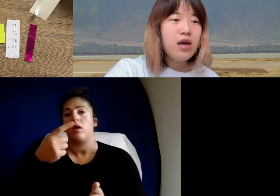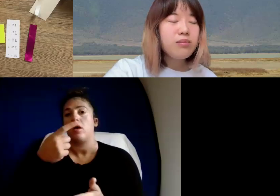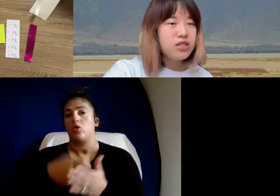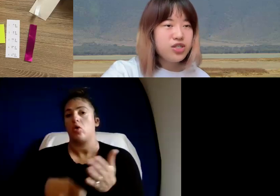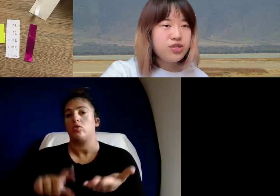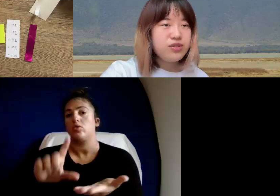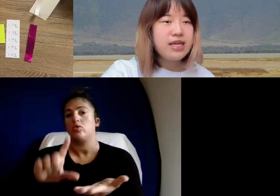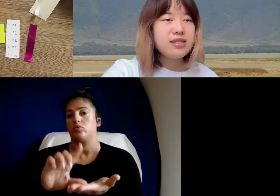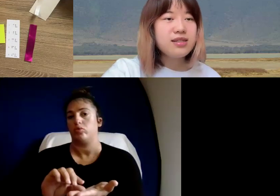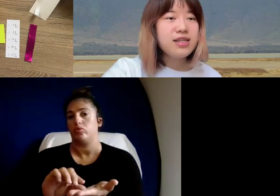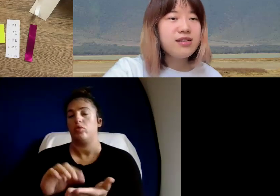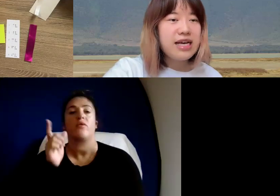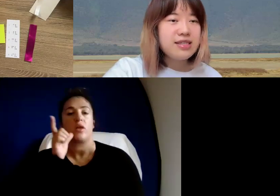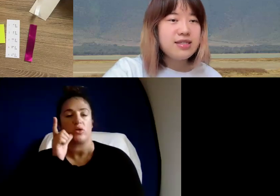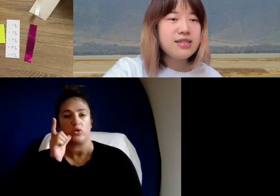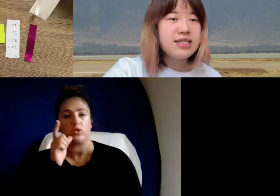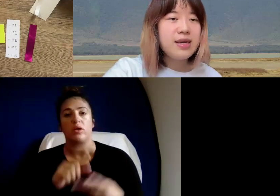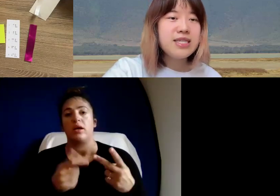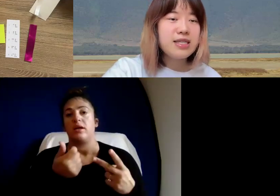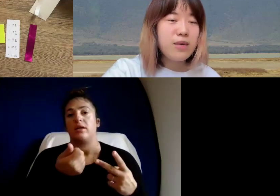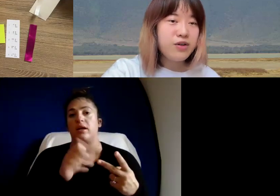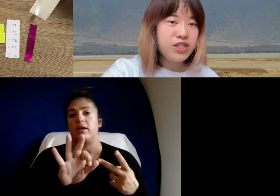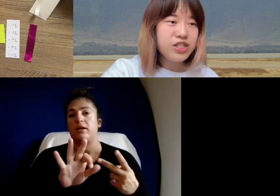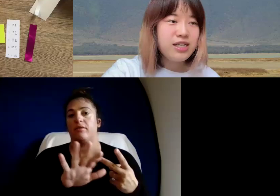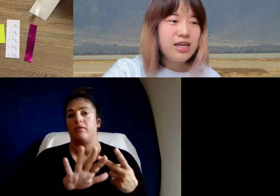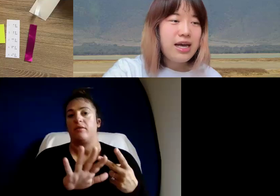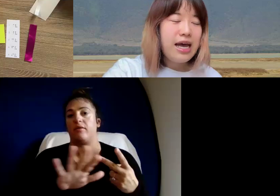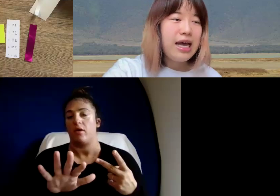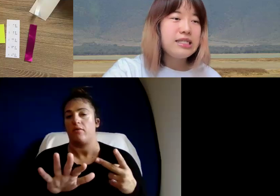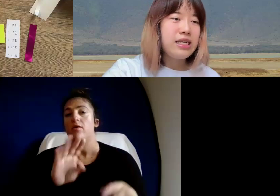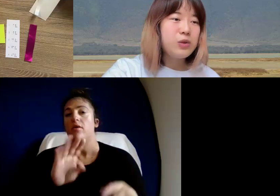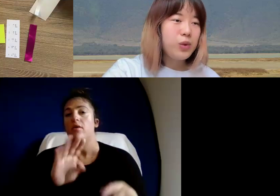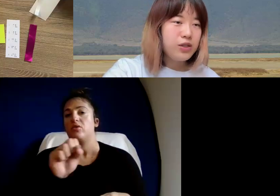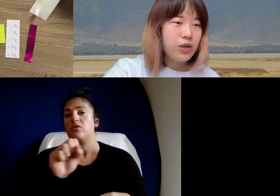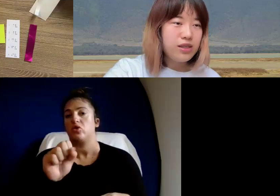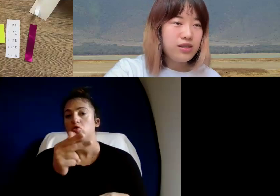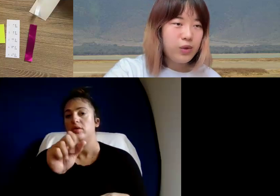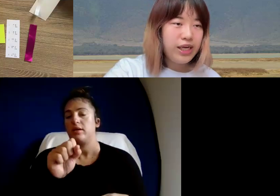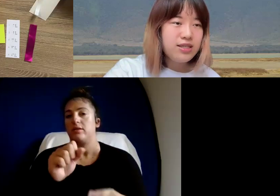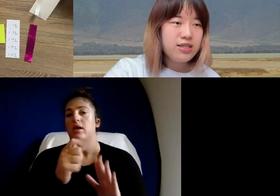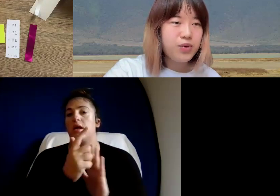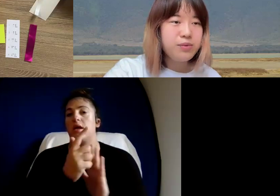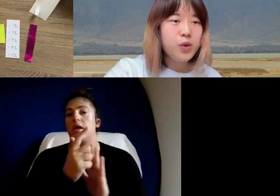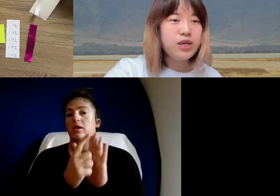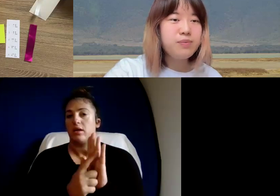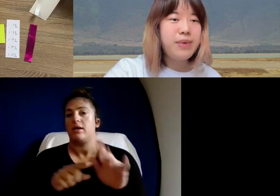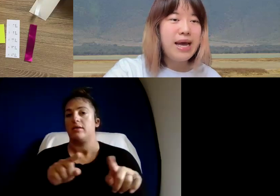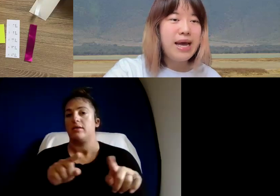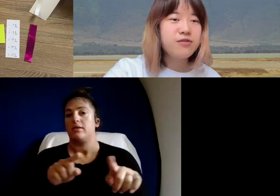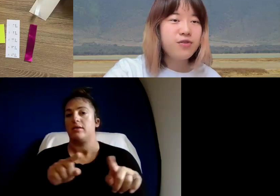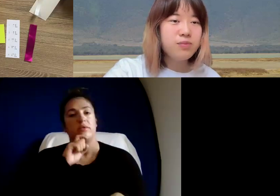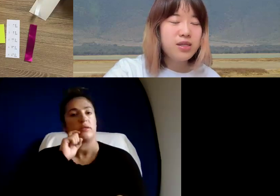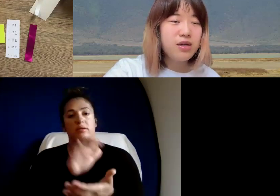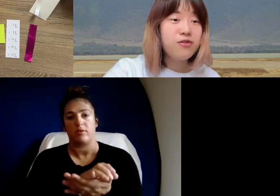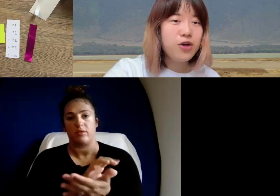1995, Massachusetts legalizes same-sex marriage. And in 2023, Supreme Court